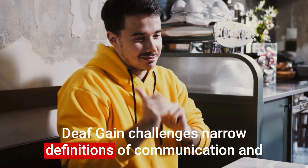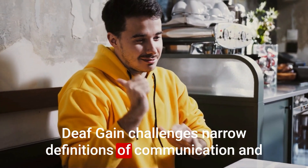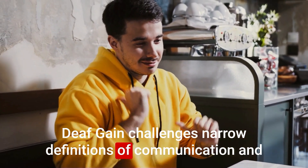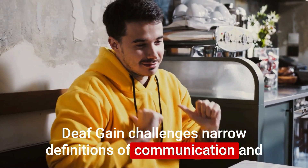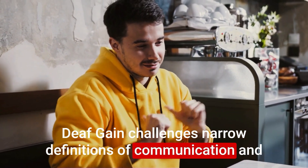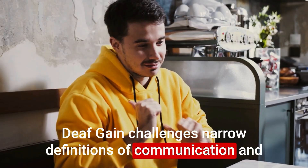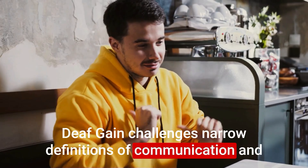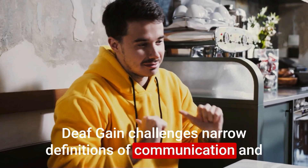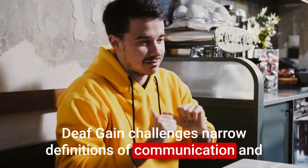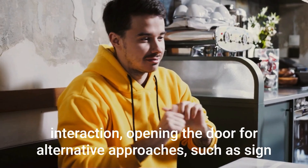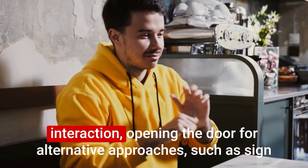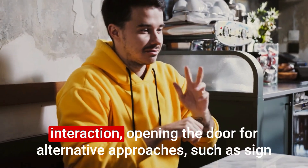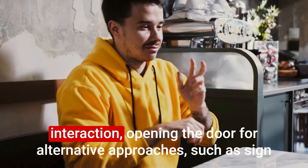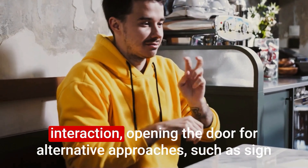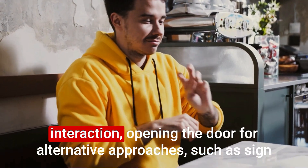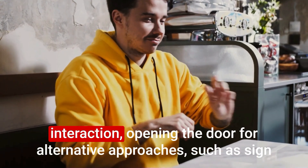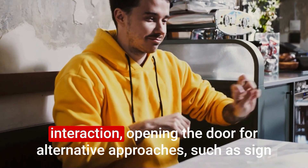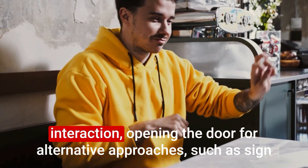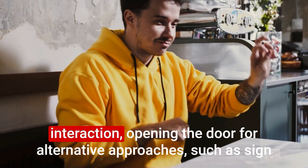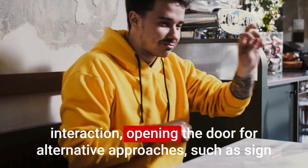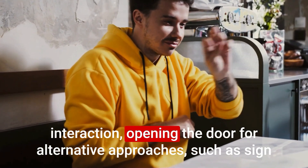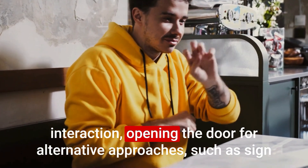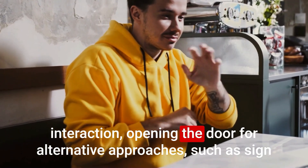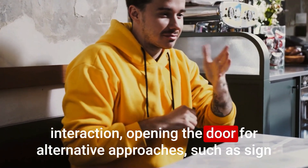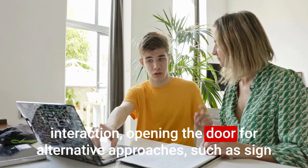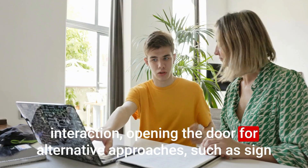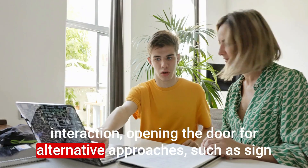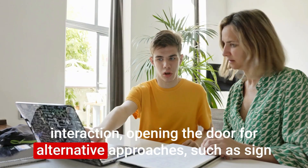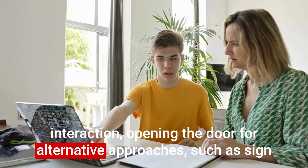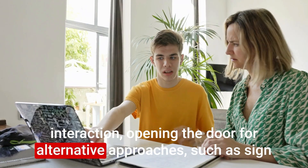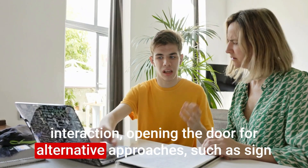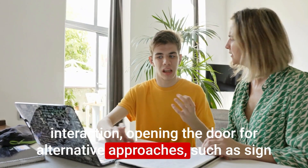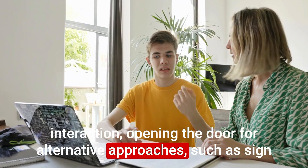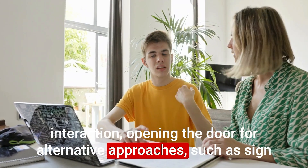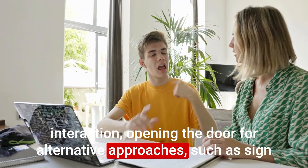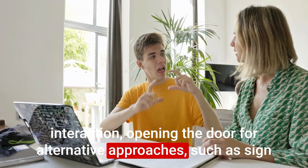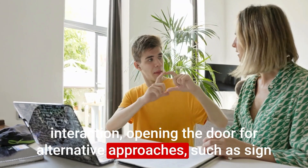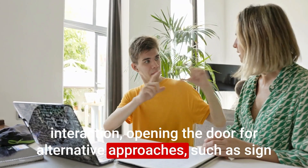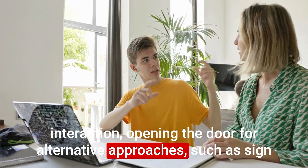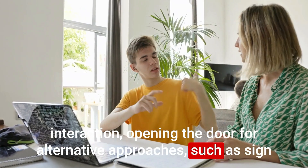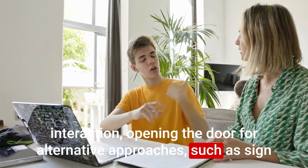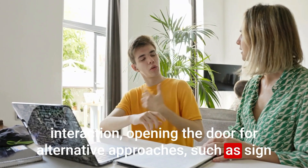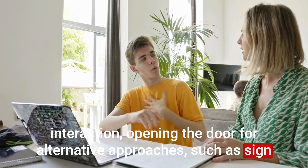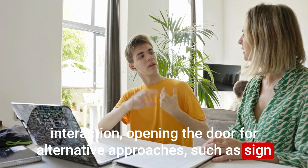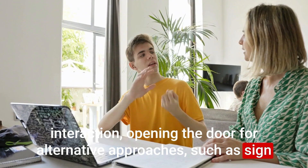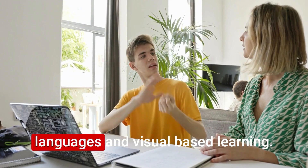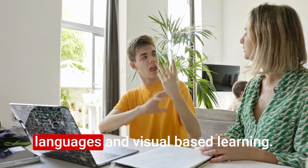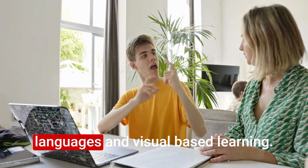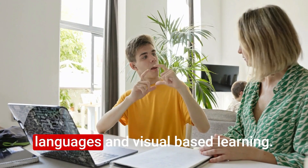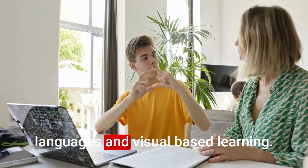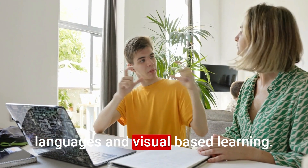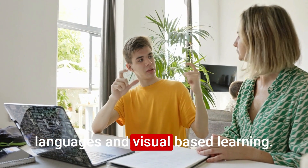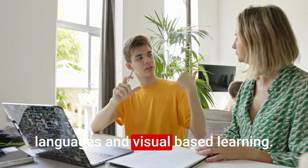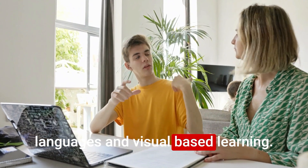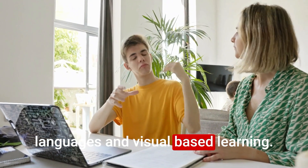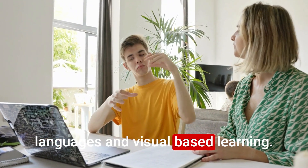of communication and interaction, opening the door for alternative approaches such as sign languages and visual-based